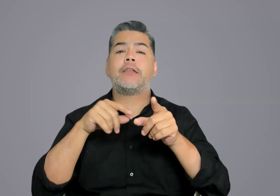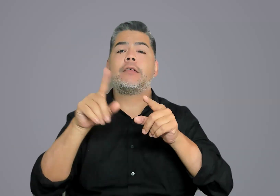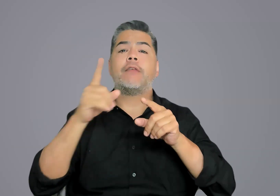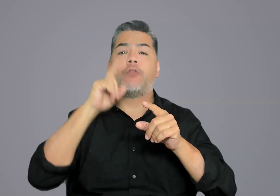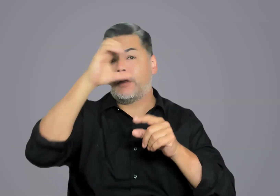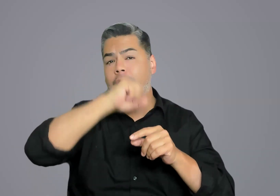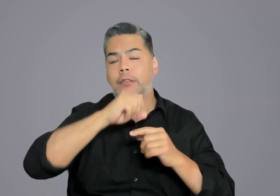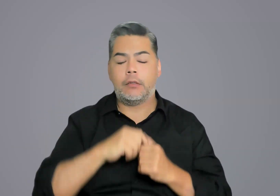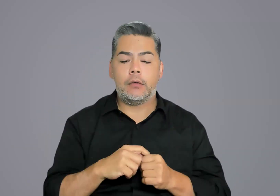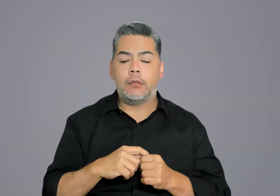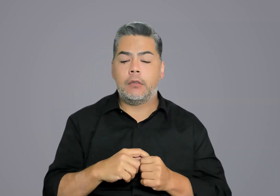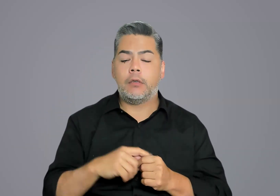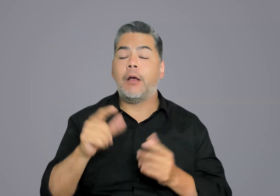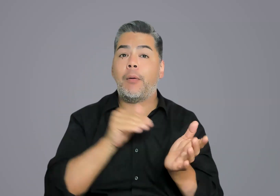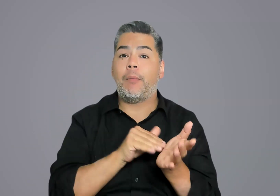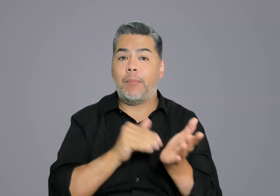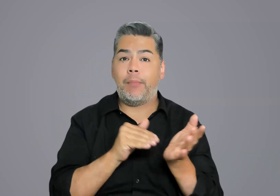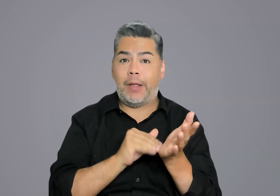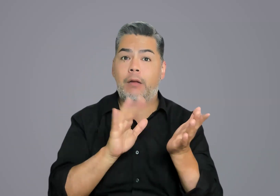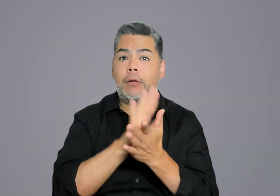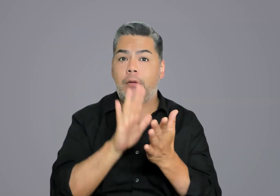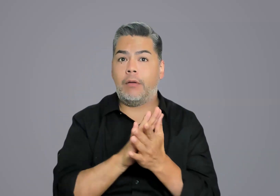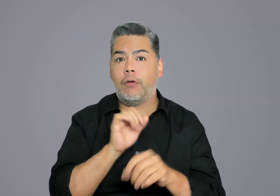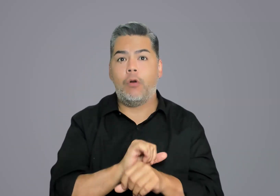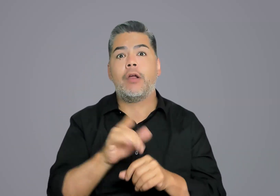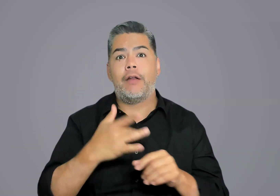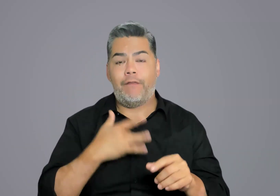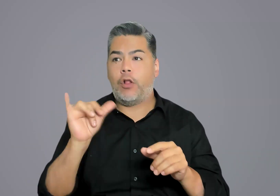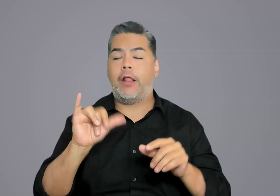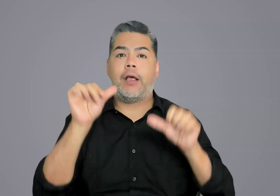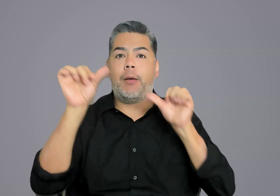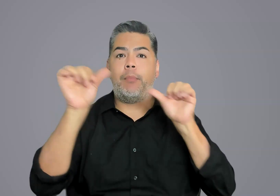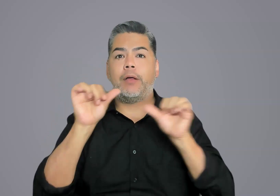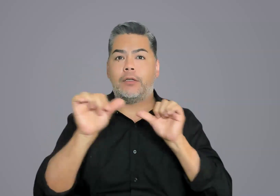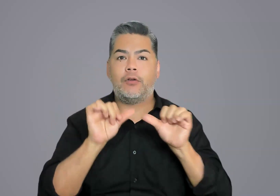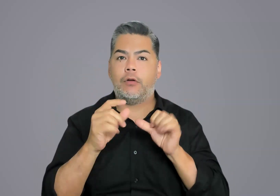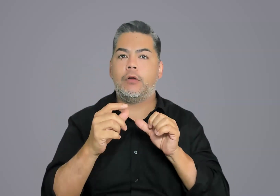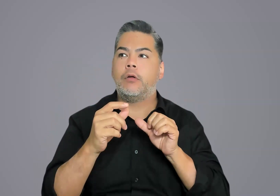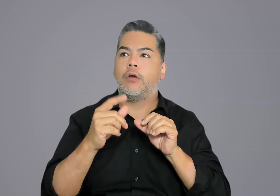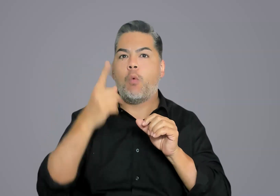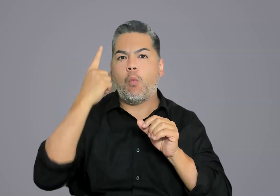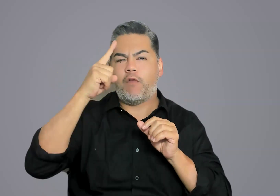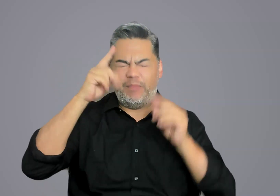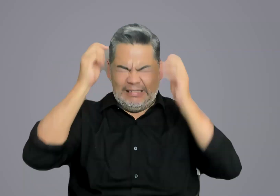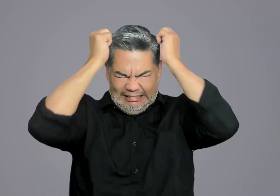guessing. Filling out medical paperwork online can feel like a puzzle designed to make me fail or worse, rip my hair out.